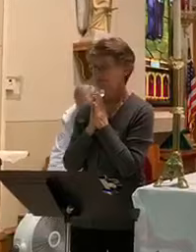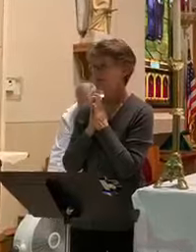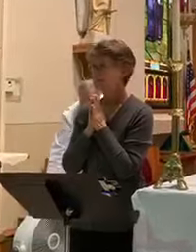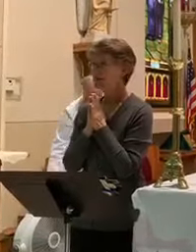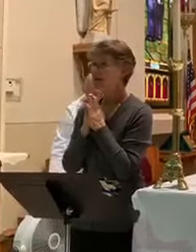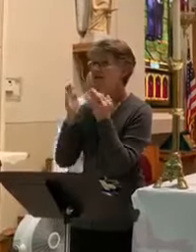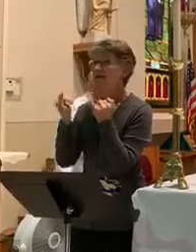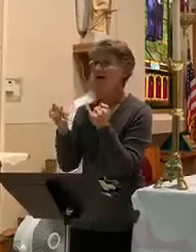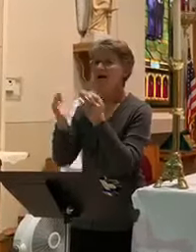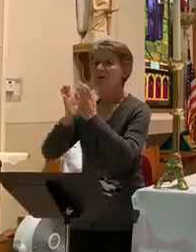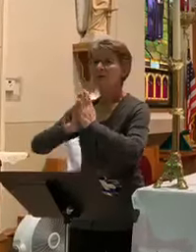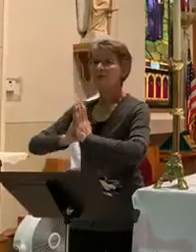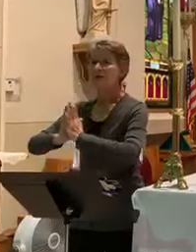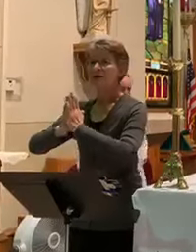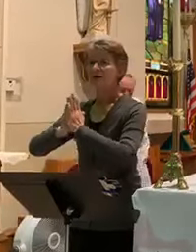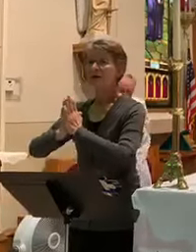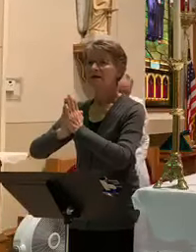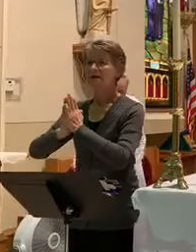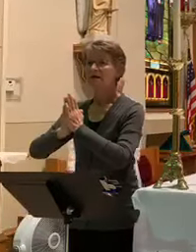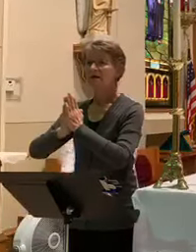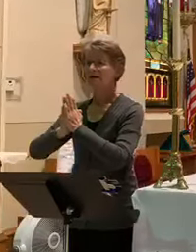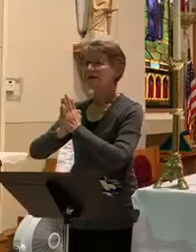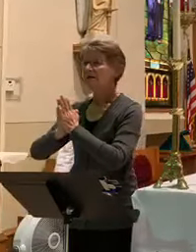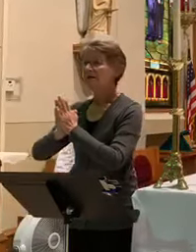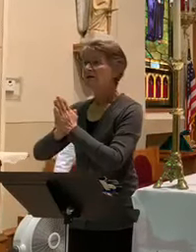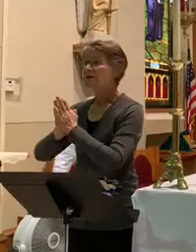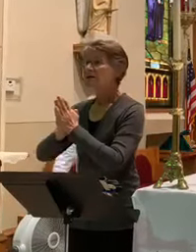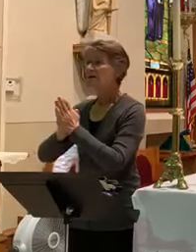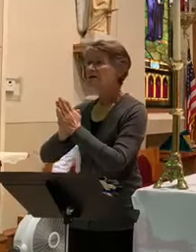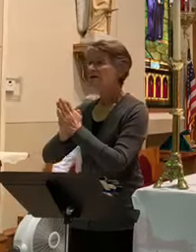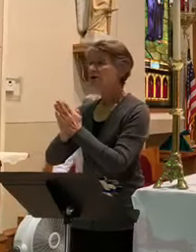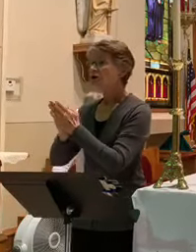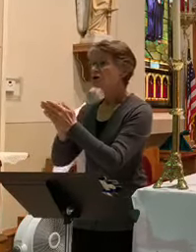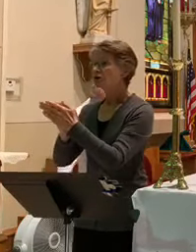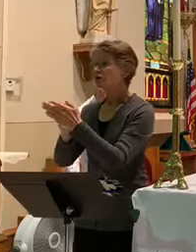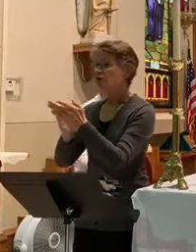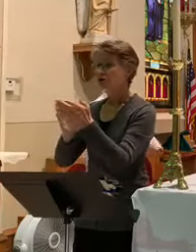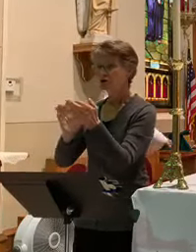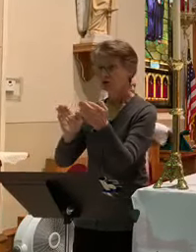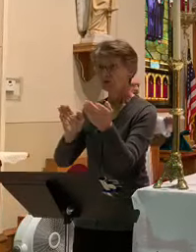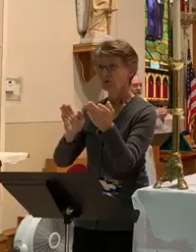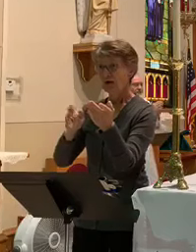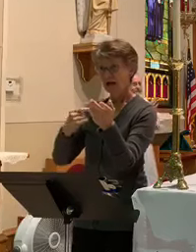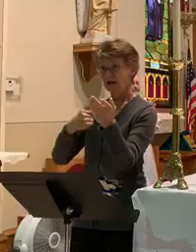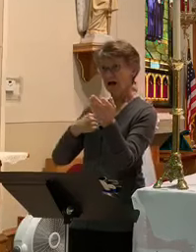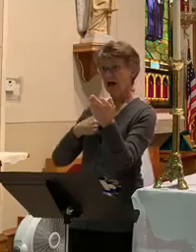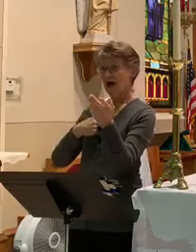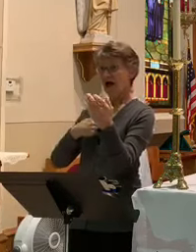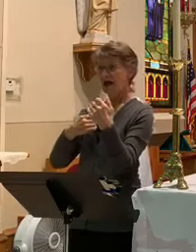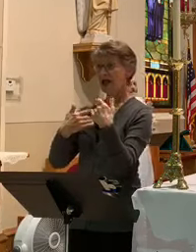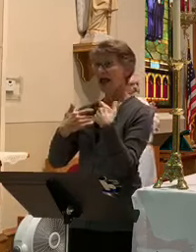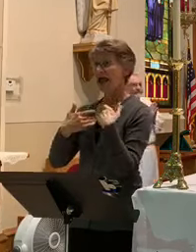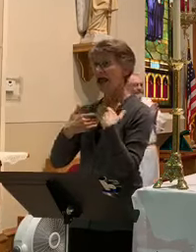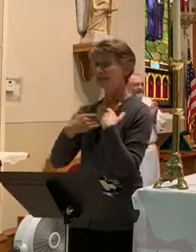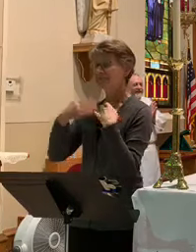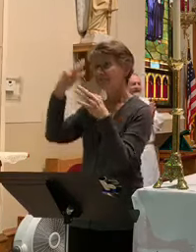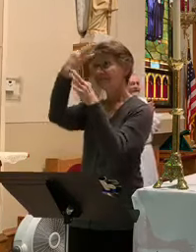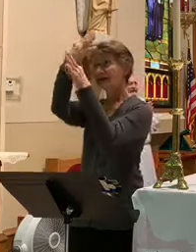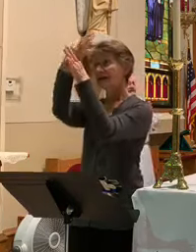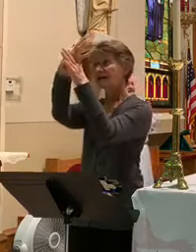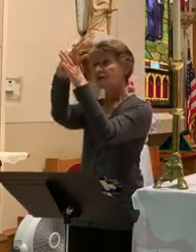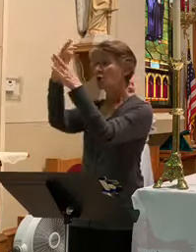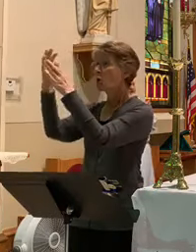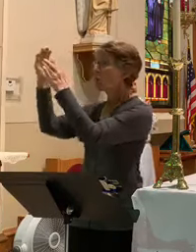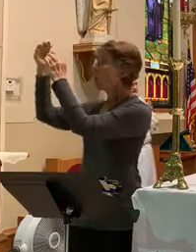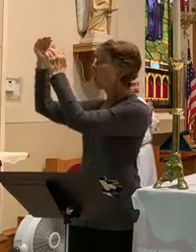And let's profess our faith. You and I have received from baptism the great virtues of faith, hope, and love. And they grow within us